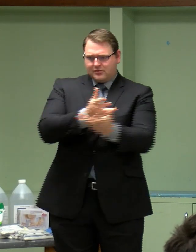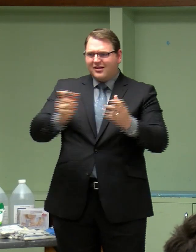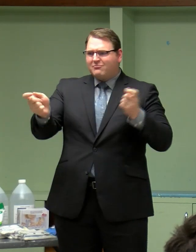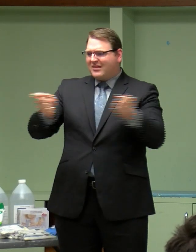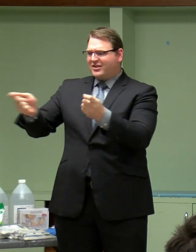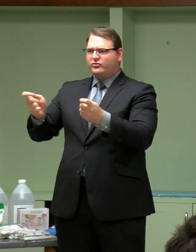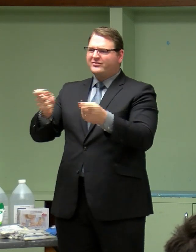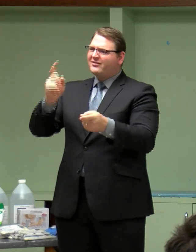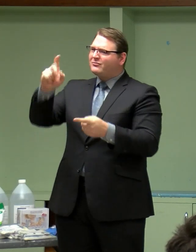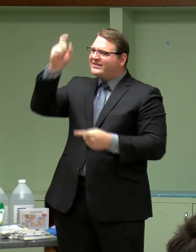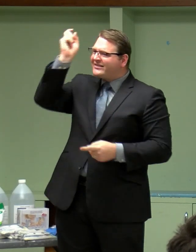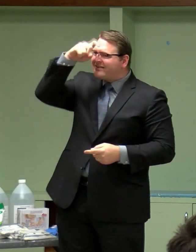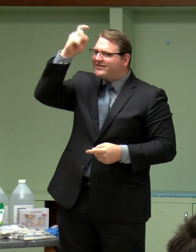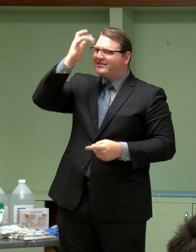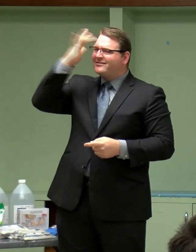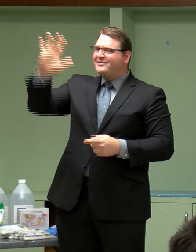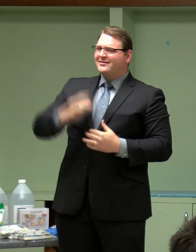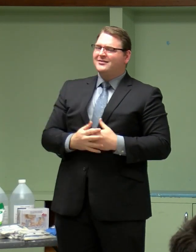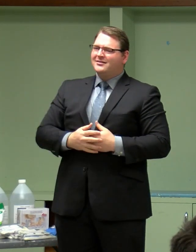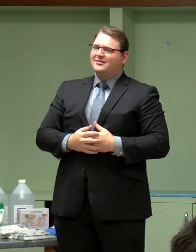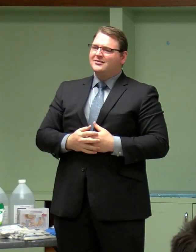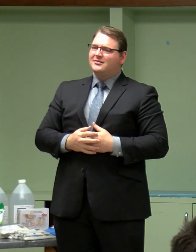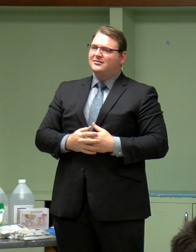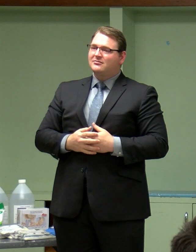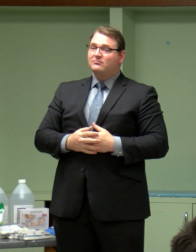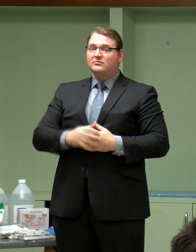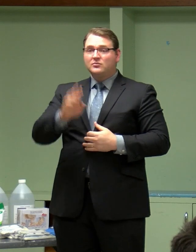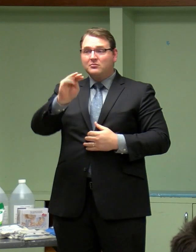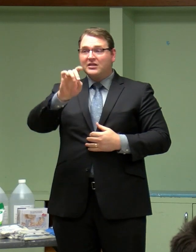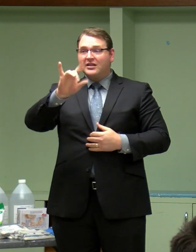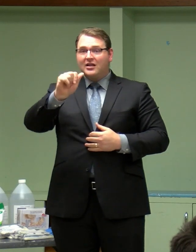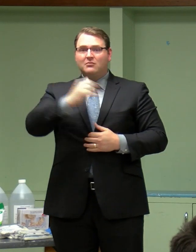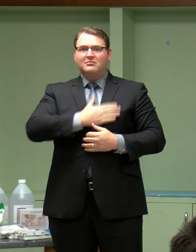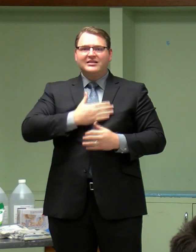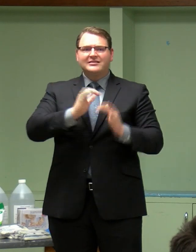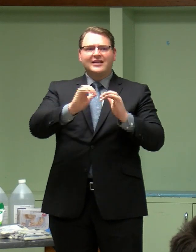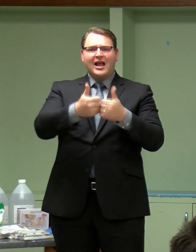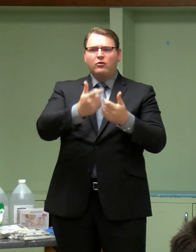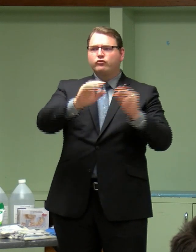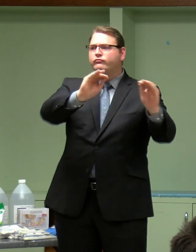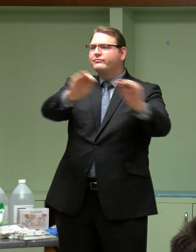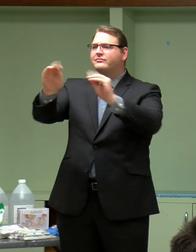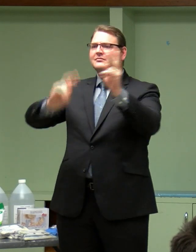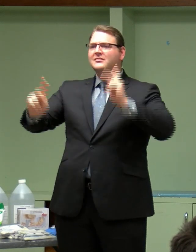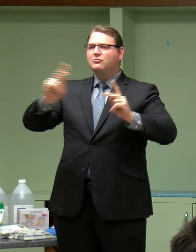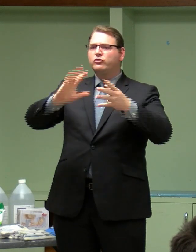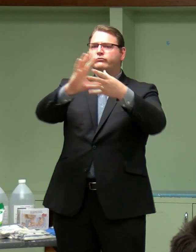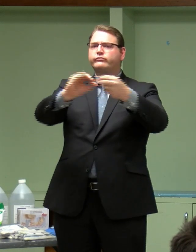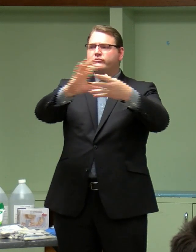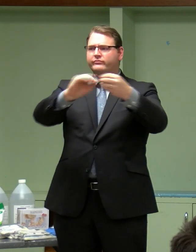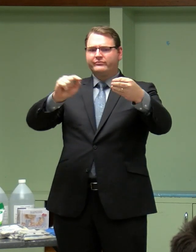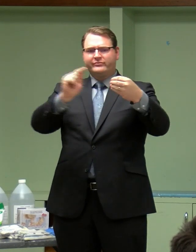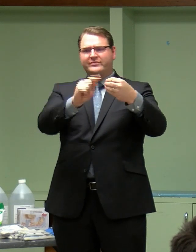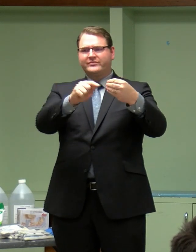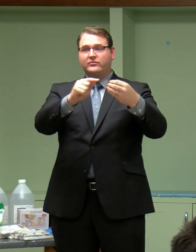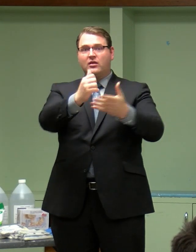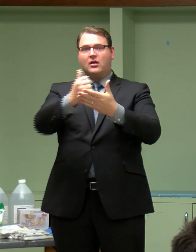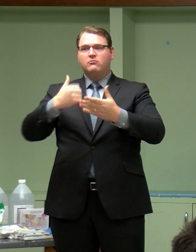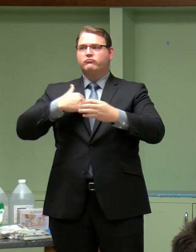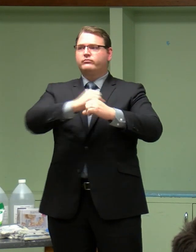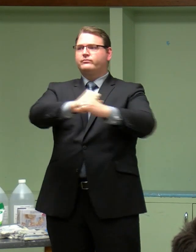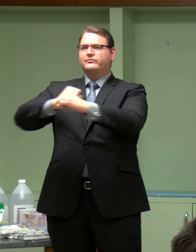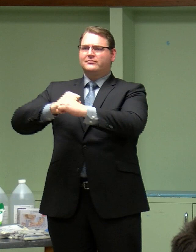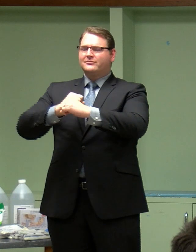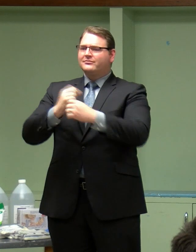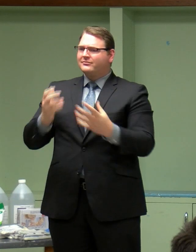and how you help us educate the public so that we can best protect ourselves. This disease, while our numbers of death is